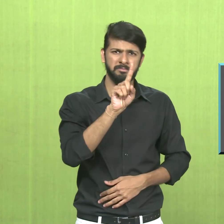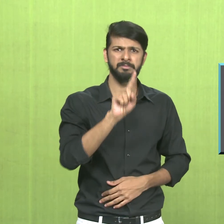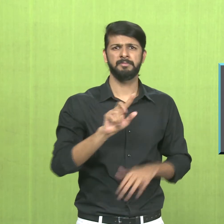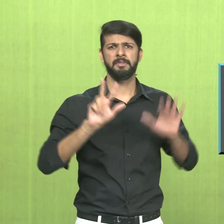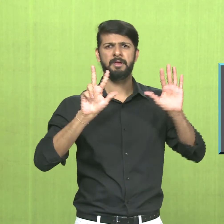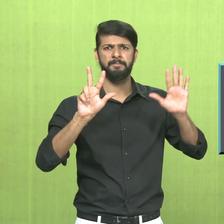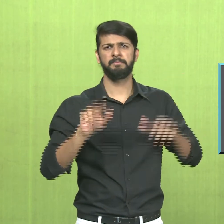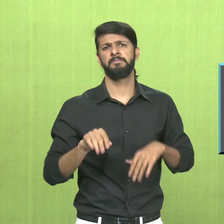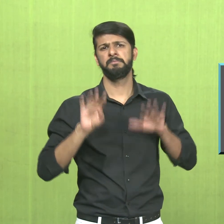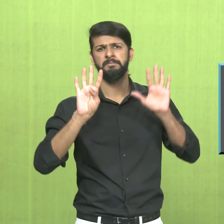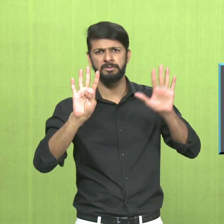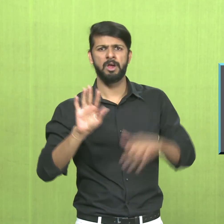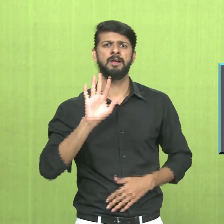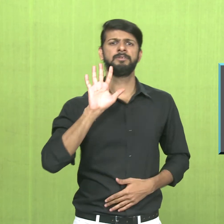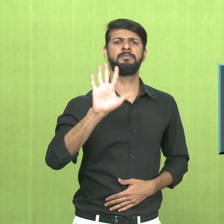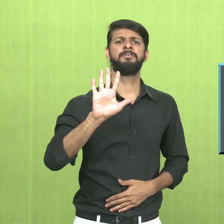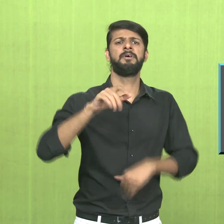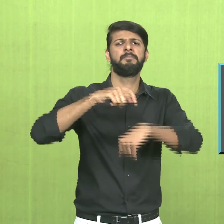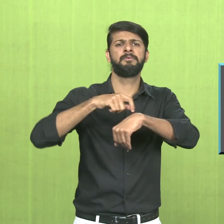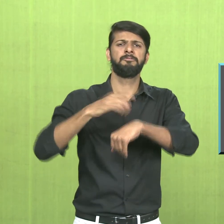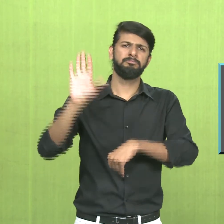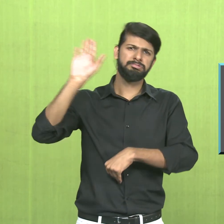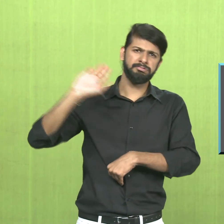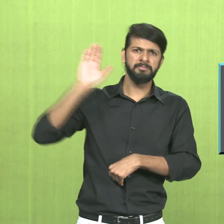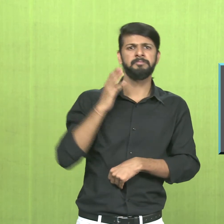The period of this drawing is 1895.